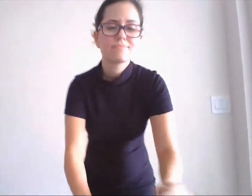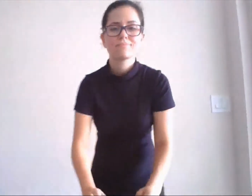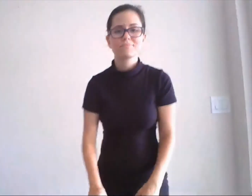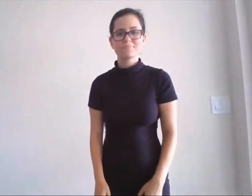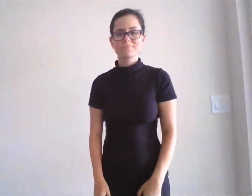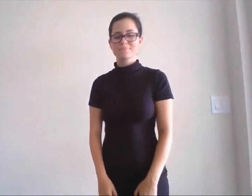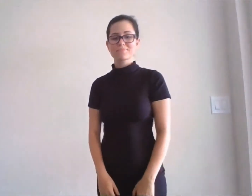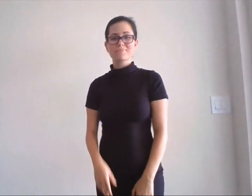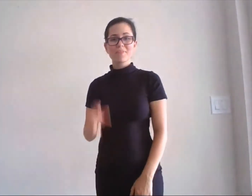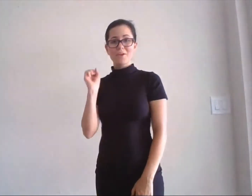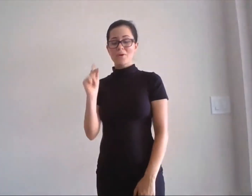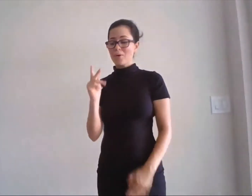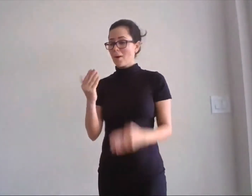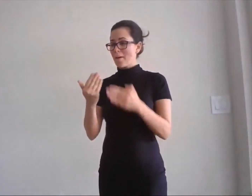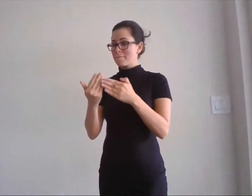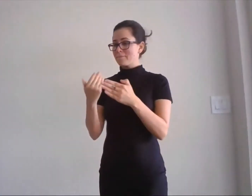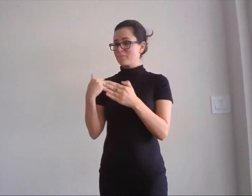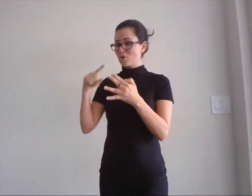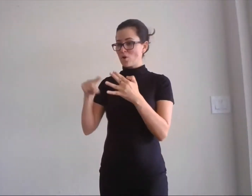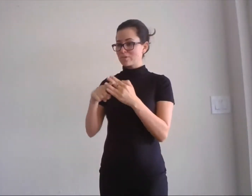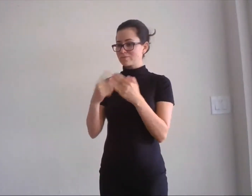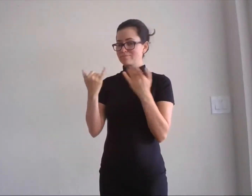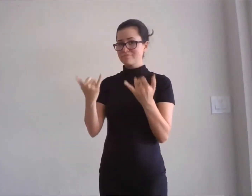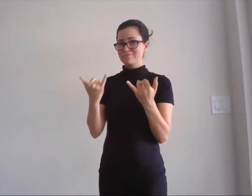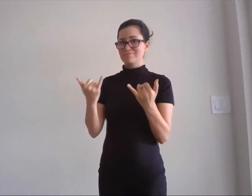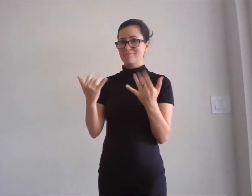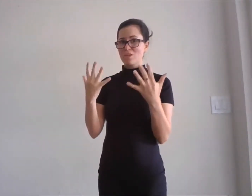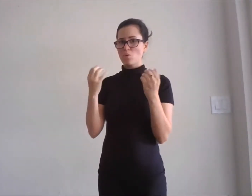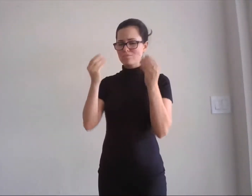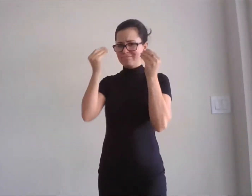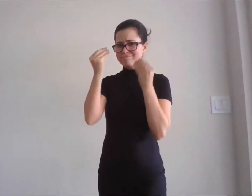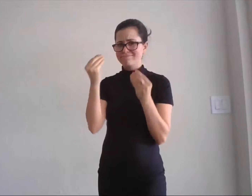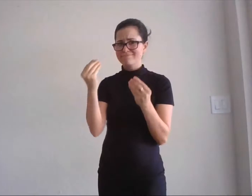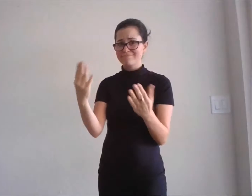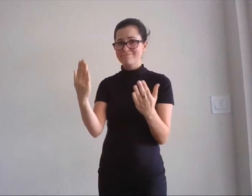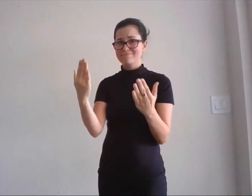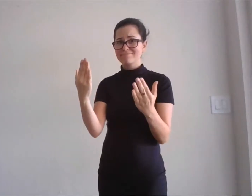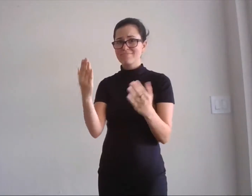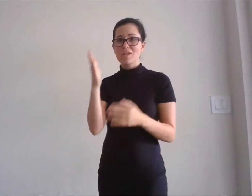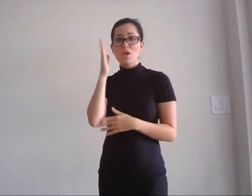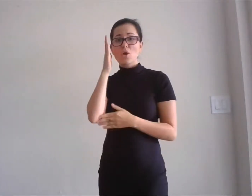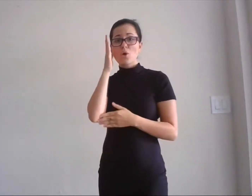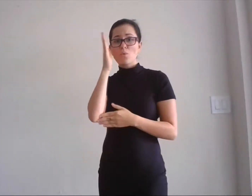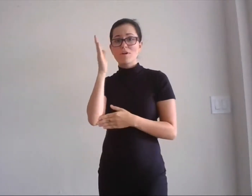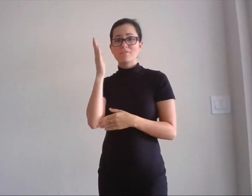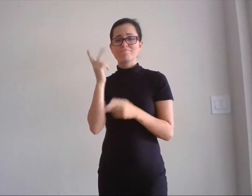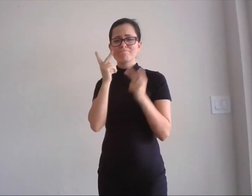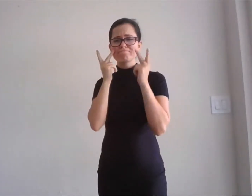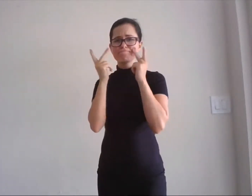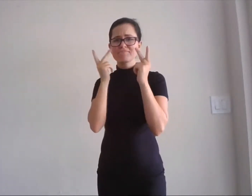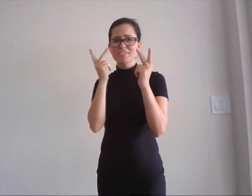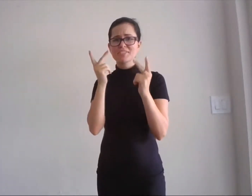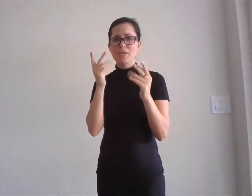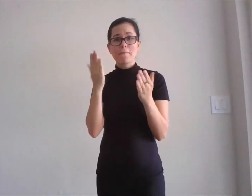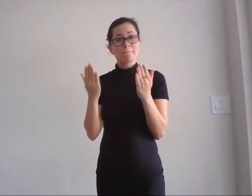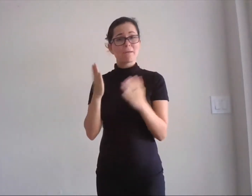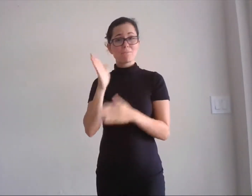Before we get started today, we want to let you know that yes, we are coming potentially to a town near you for a night of